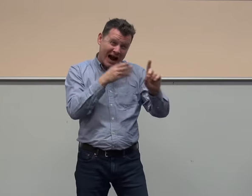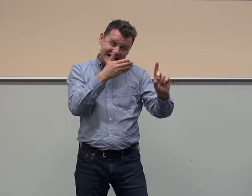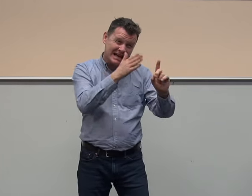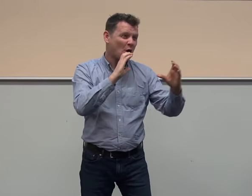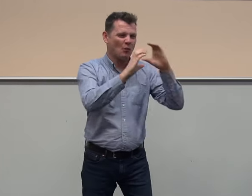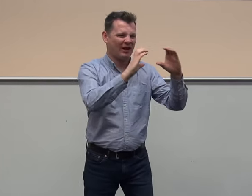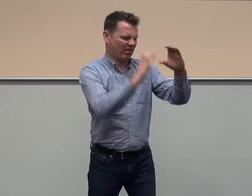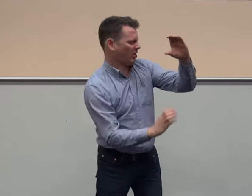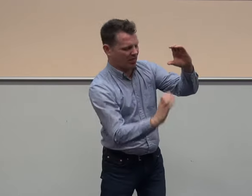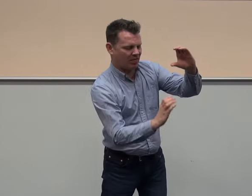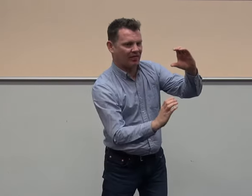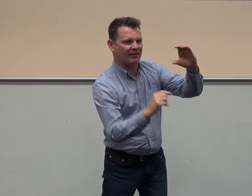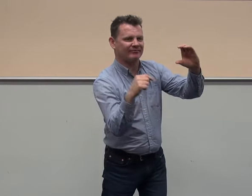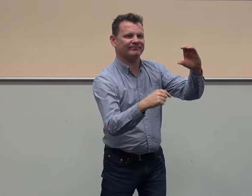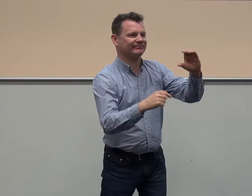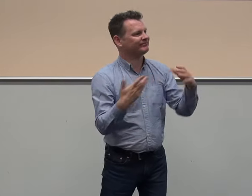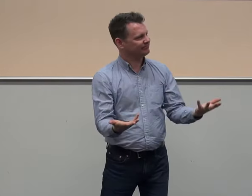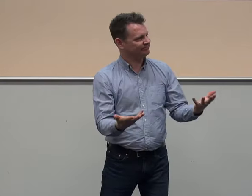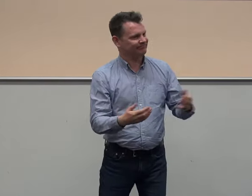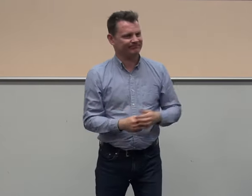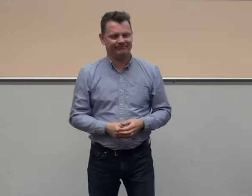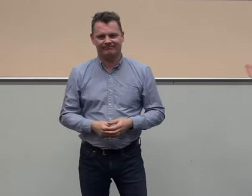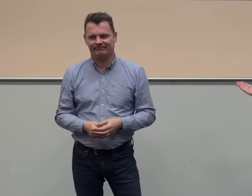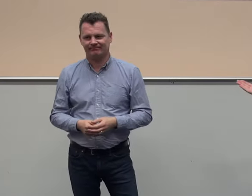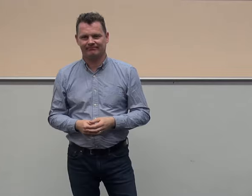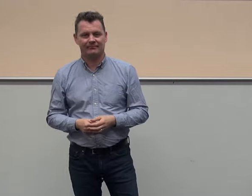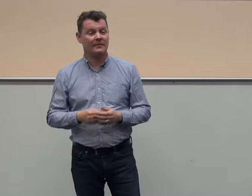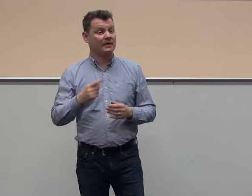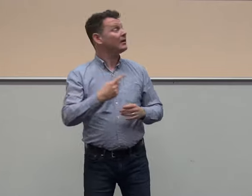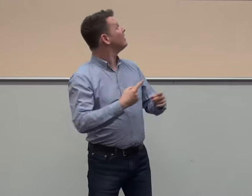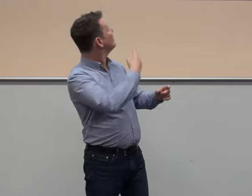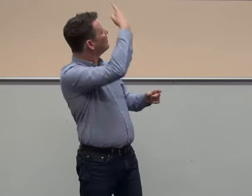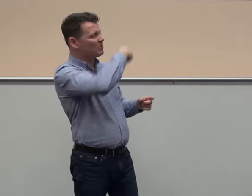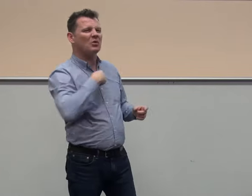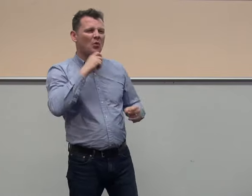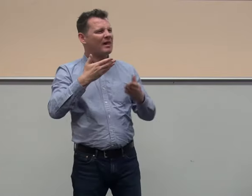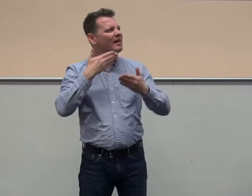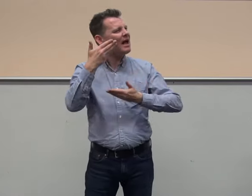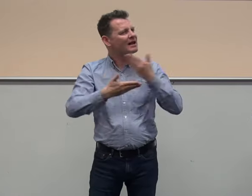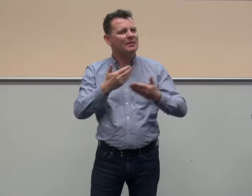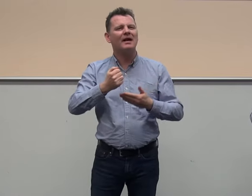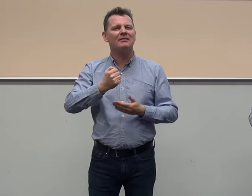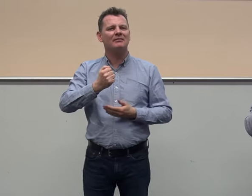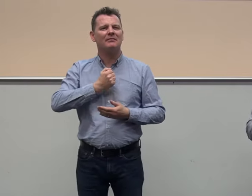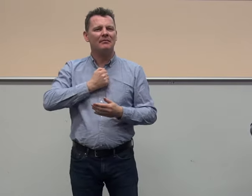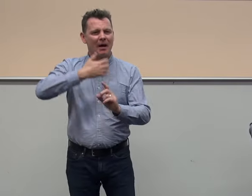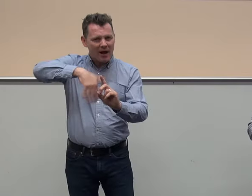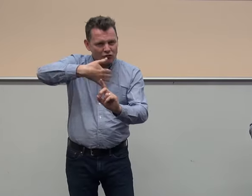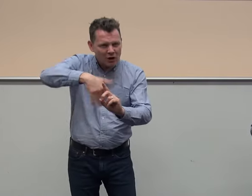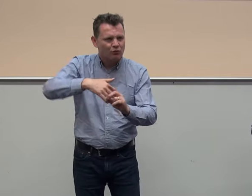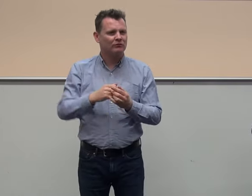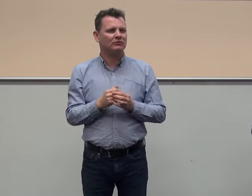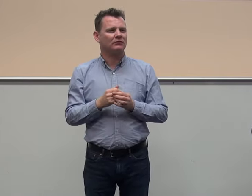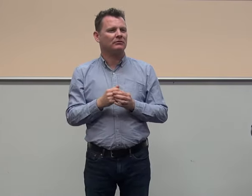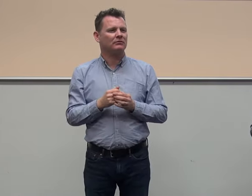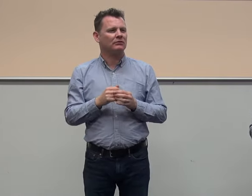work. So these are the things I'm going to talk about, a little bit about my own background, some context and definitions,